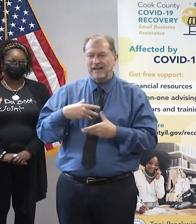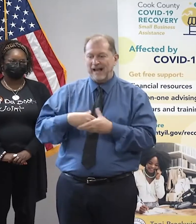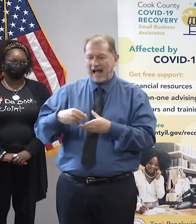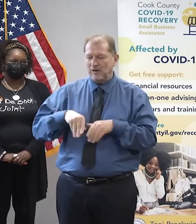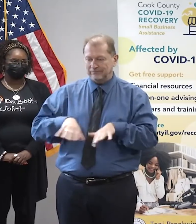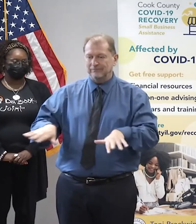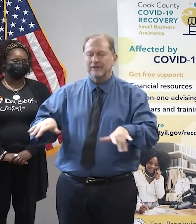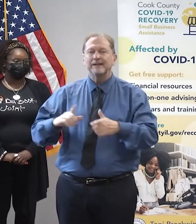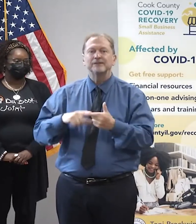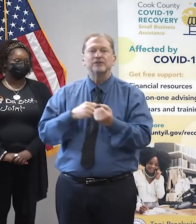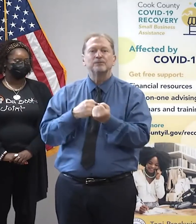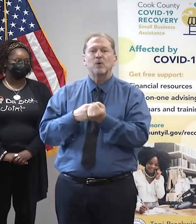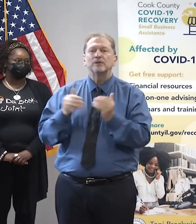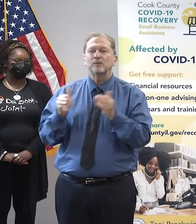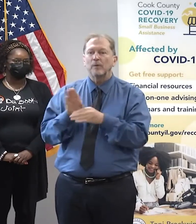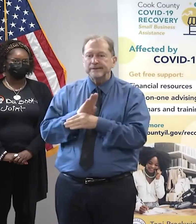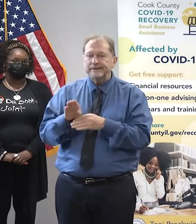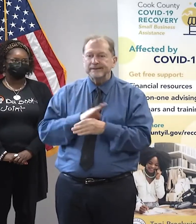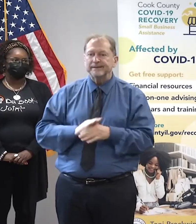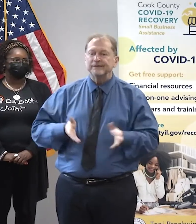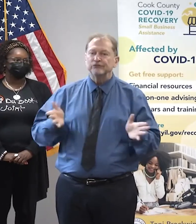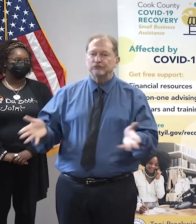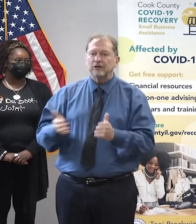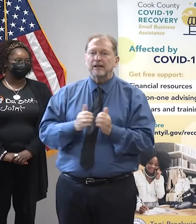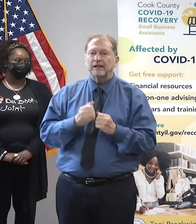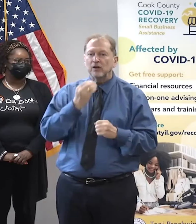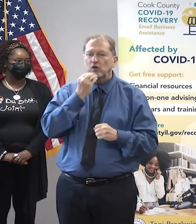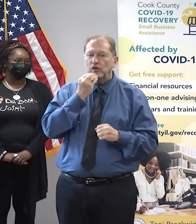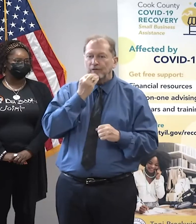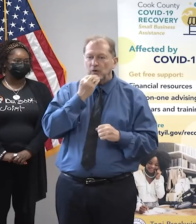small businesses and go out and get some good food, and then make sure you